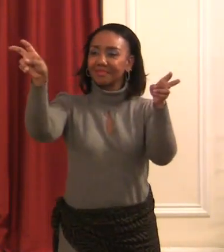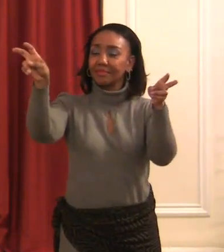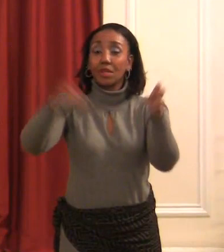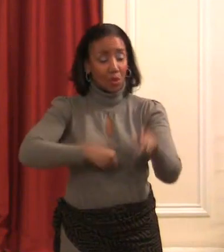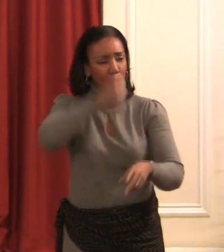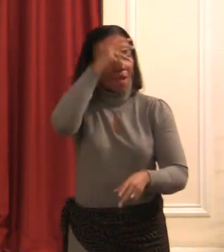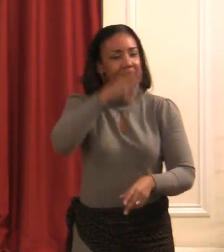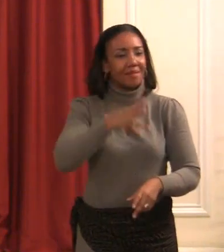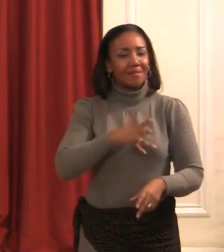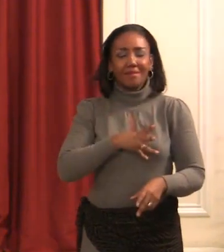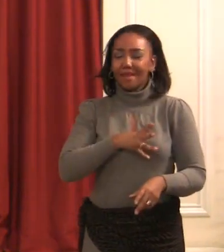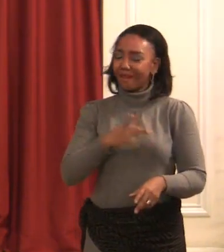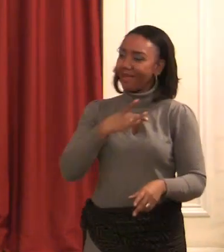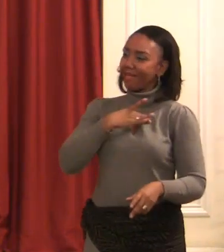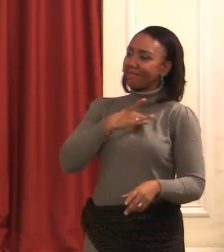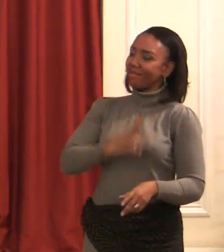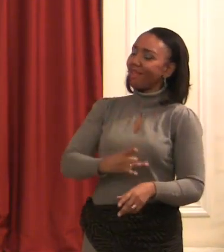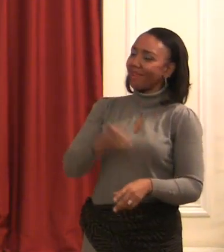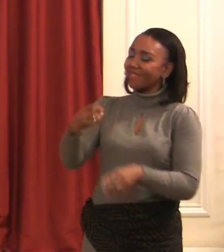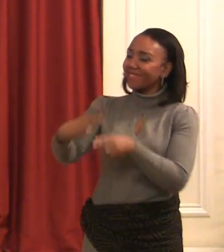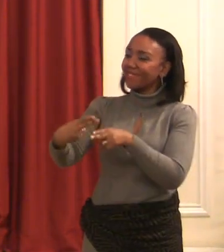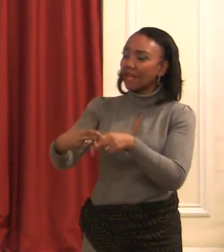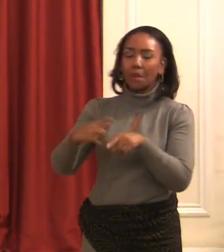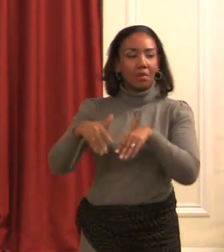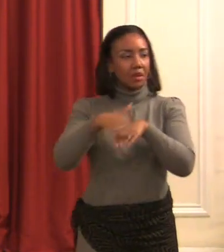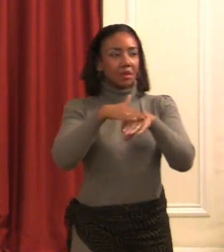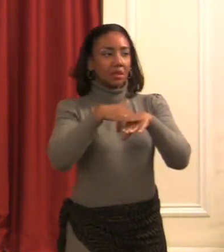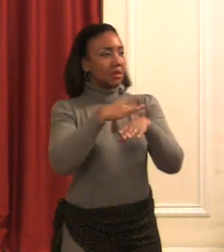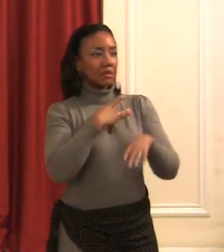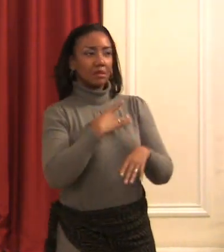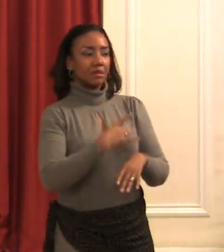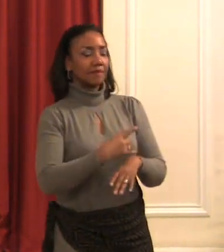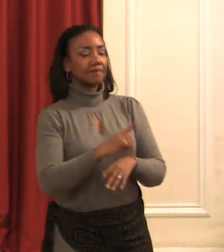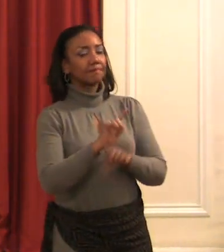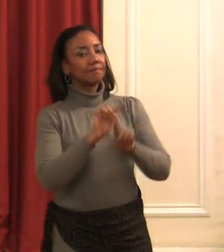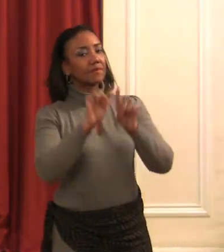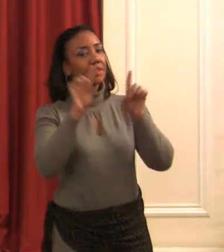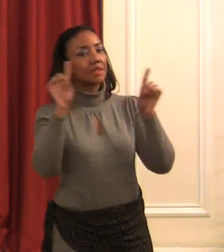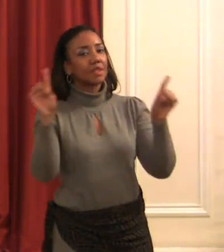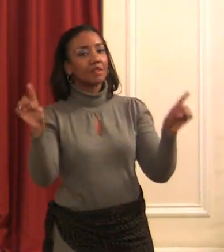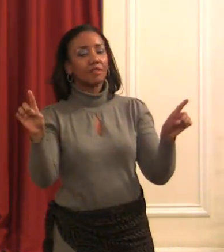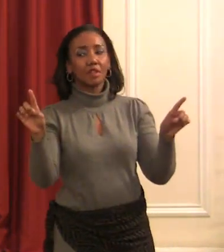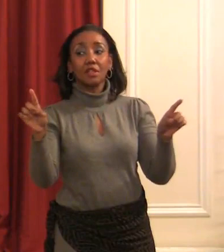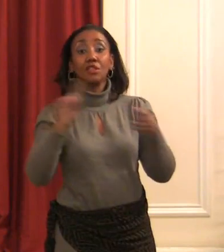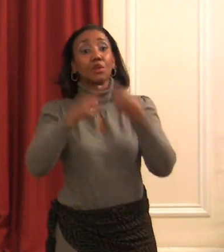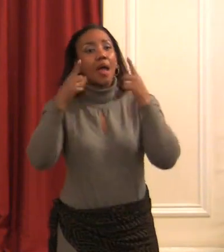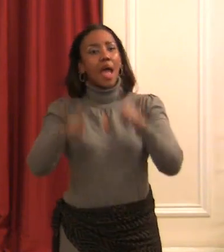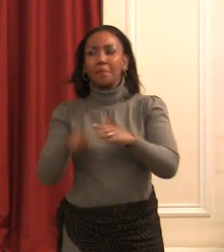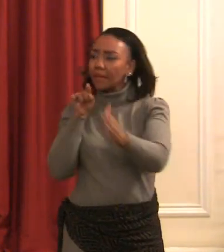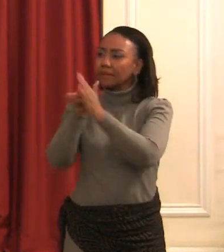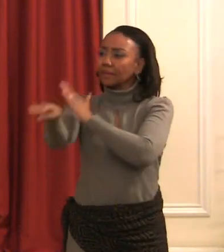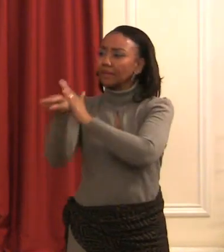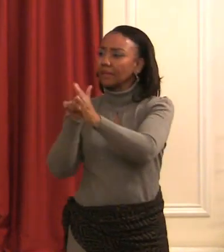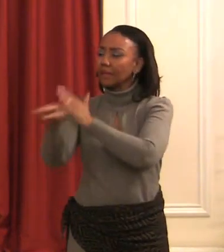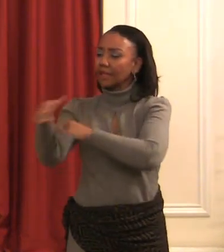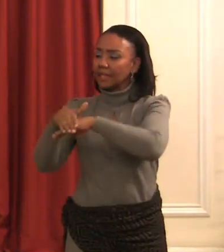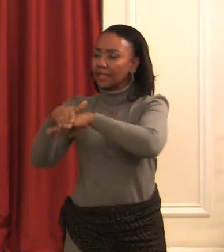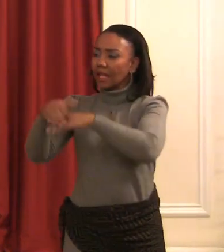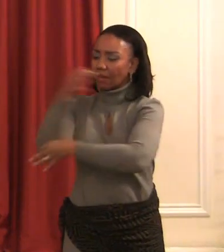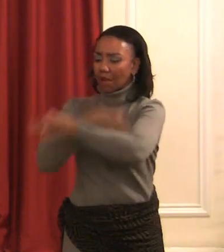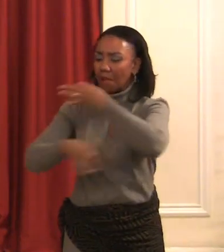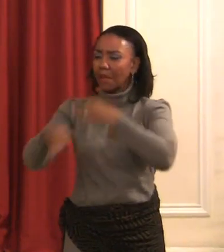men fancied the name, but not the Indians, and so slaughtered them and replaced them